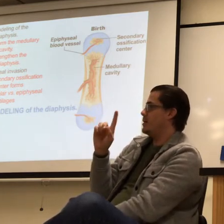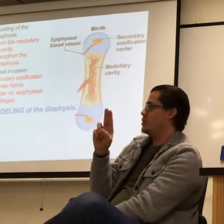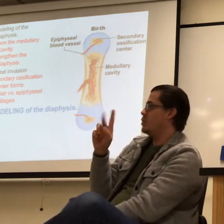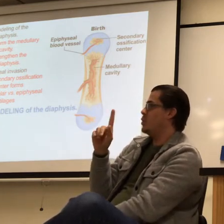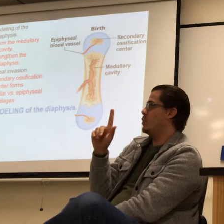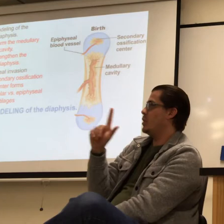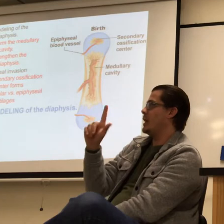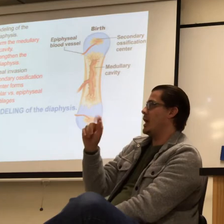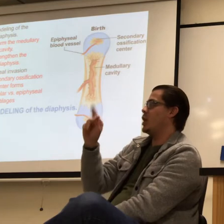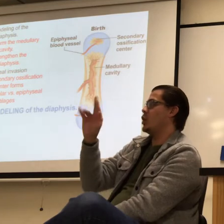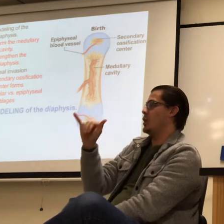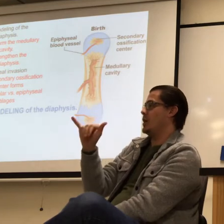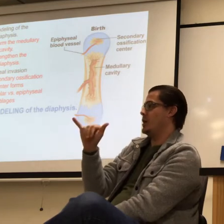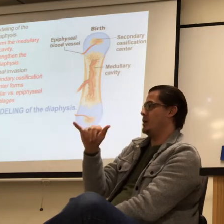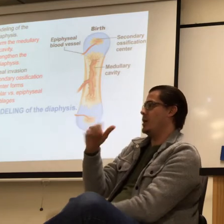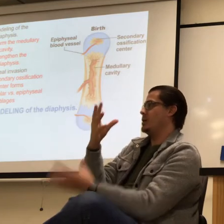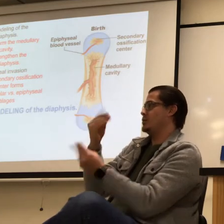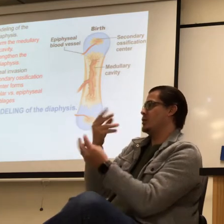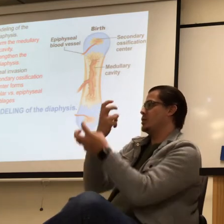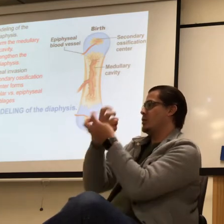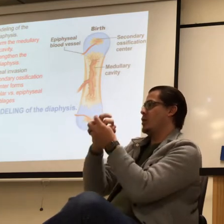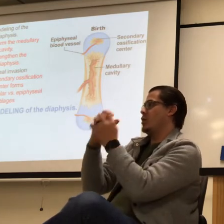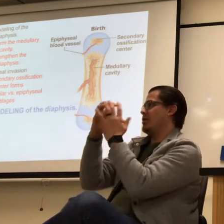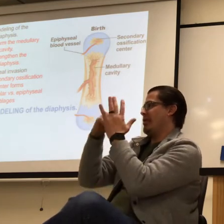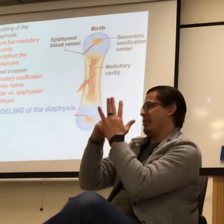Spongy bone breaks down,